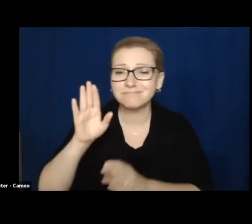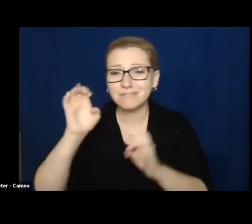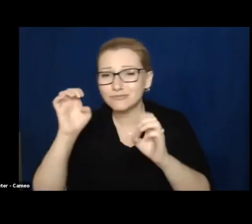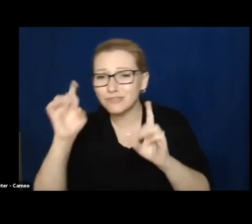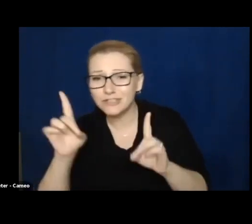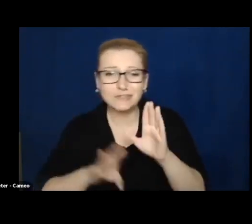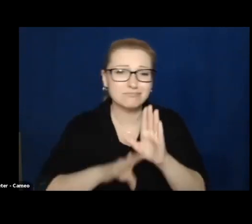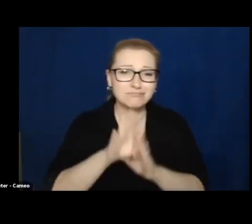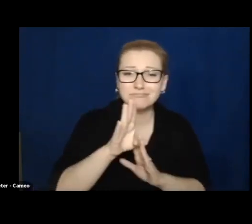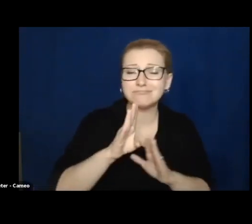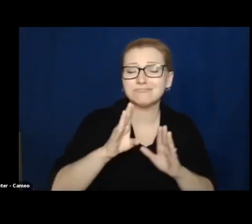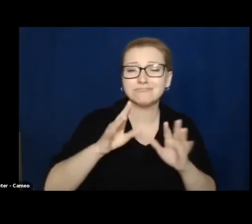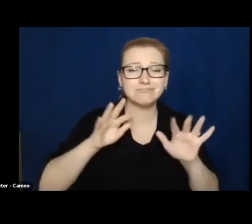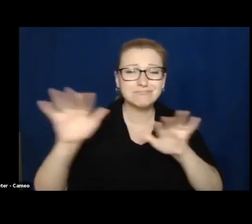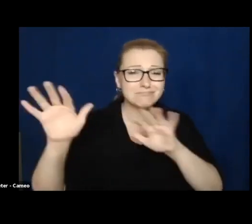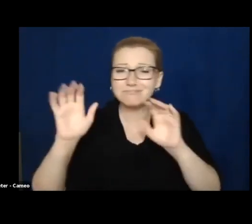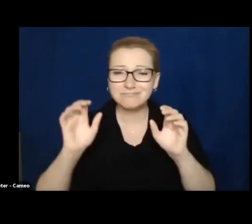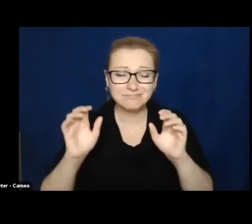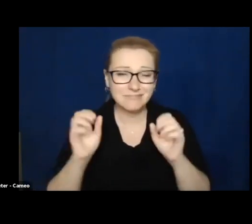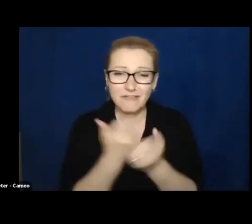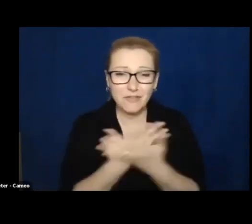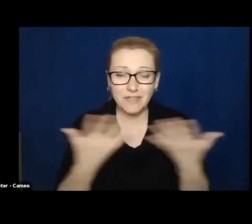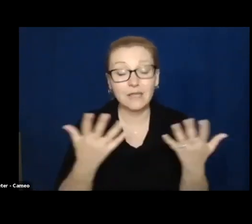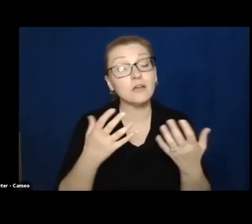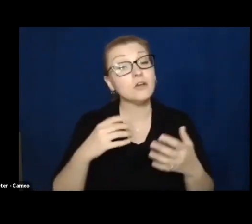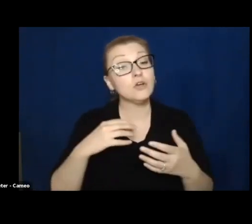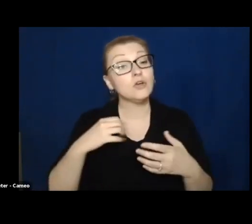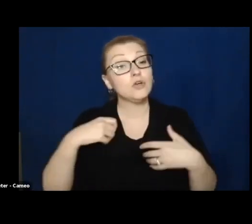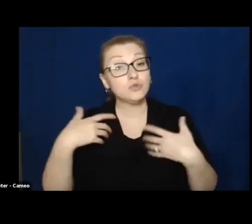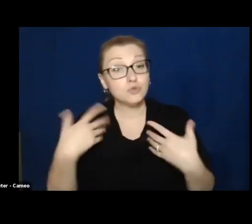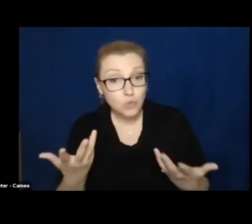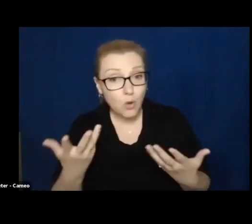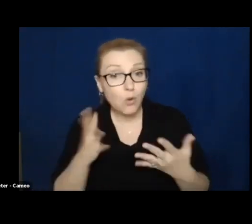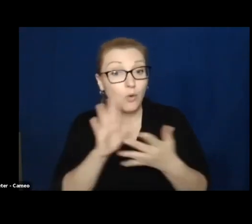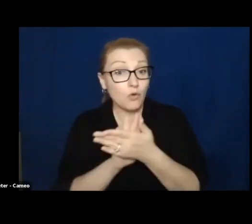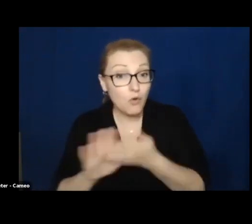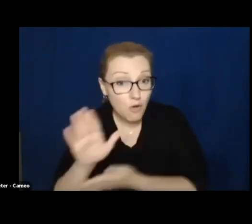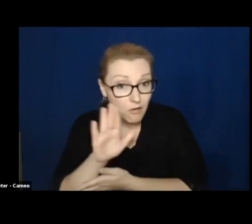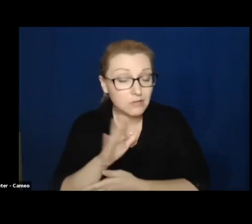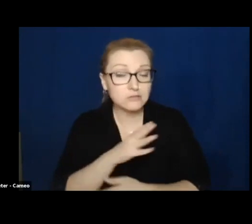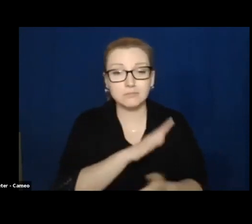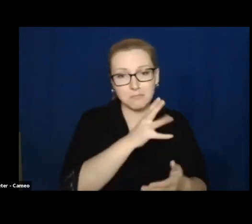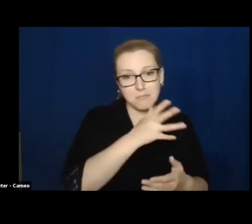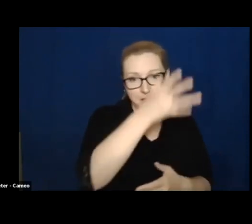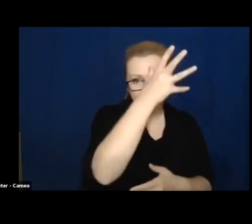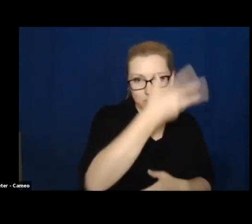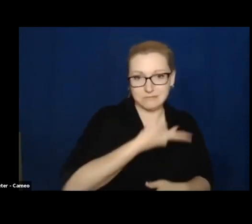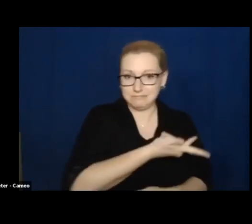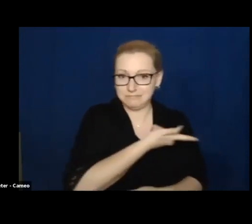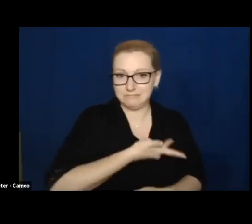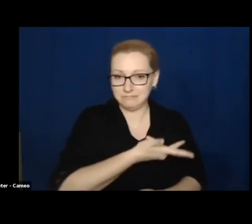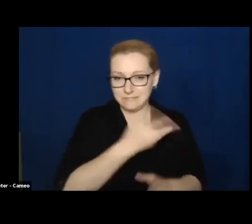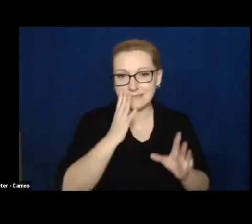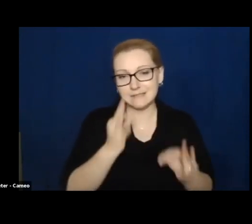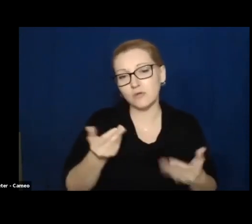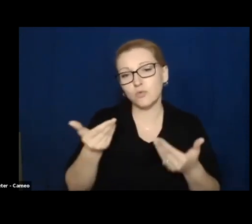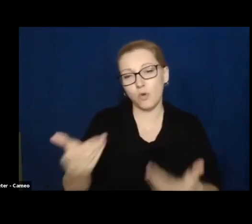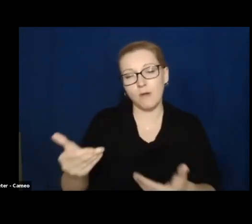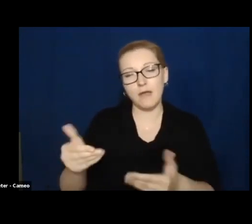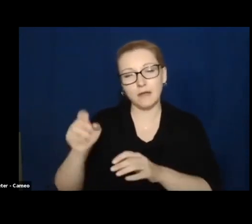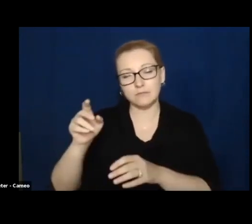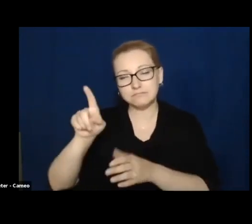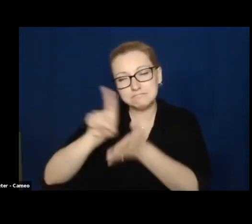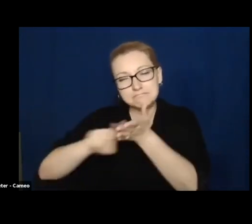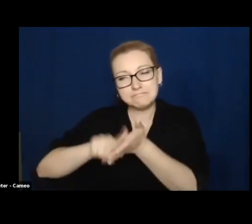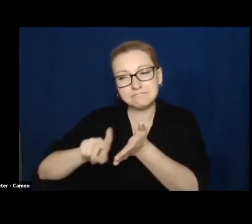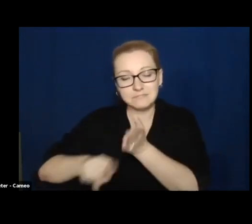decided, maybe let's undergo the pre-cochlear implant evaluations again. I did that, and I was